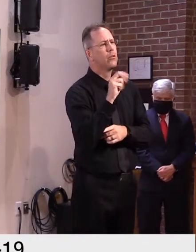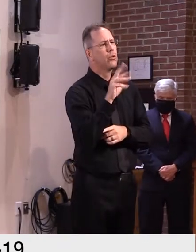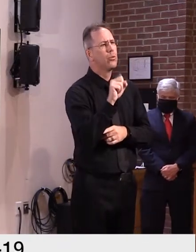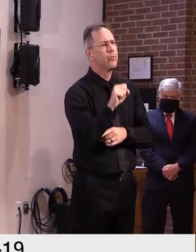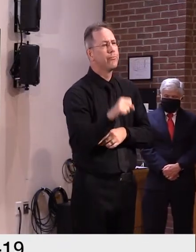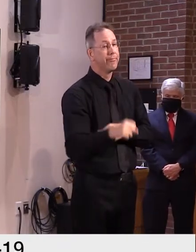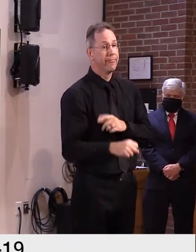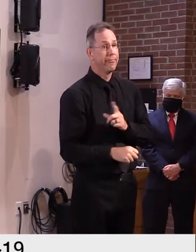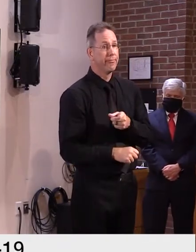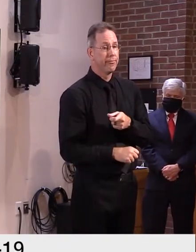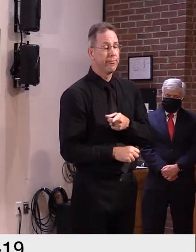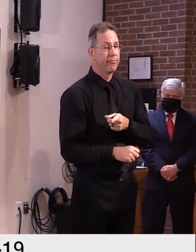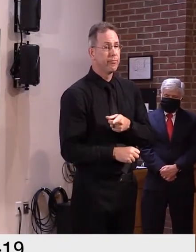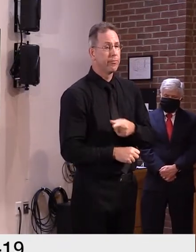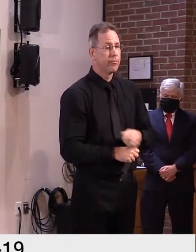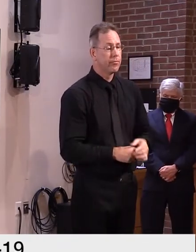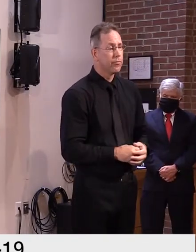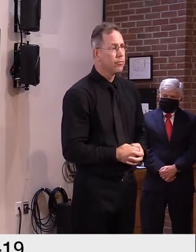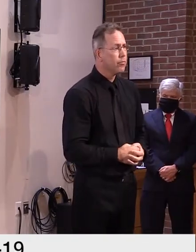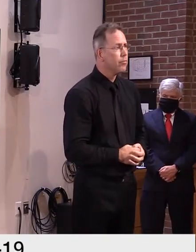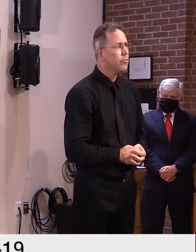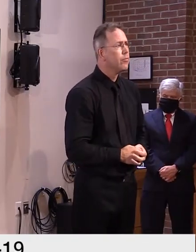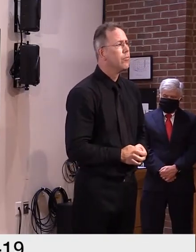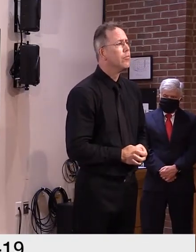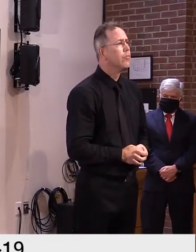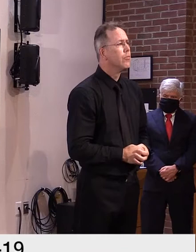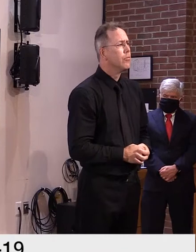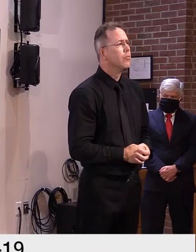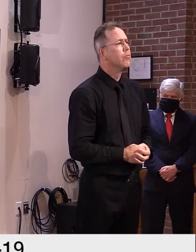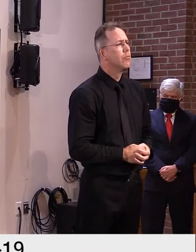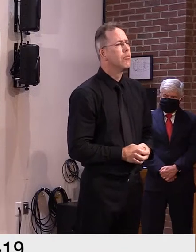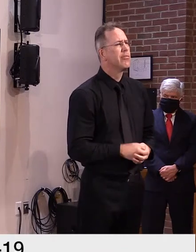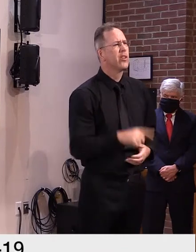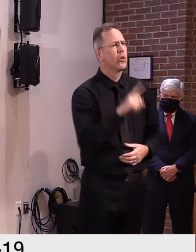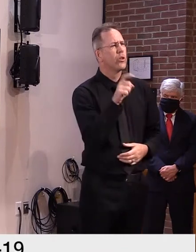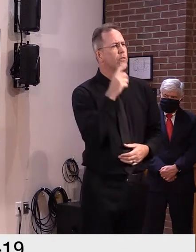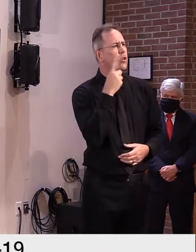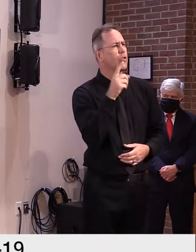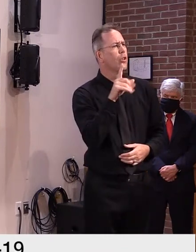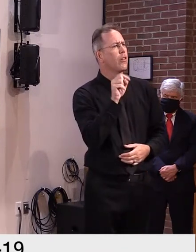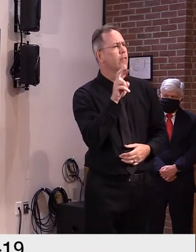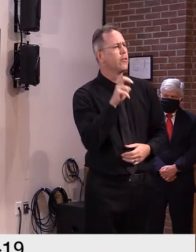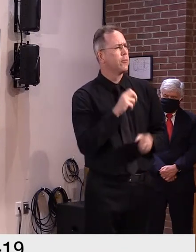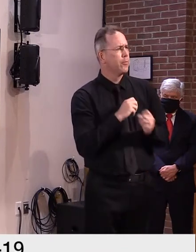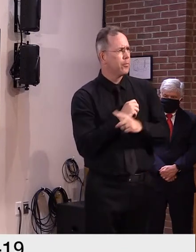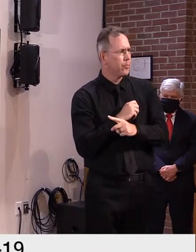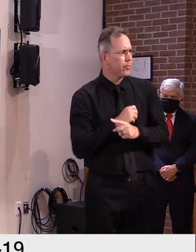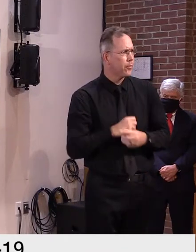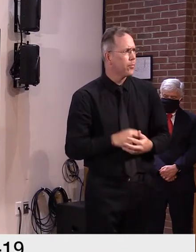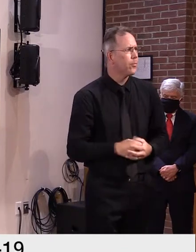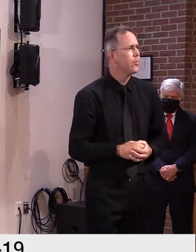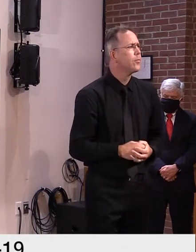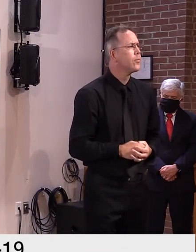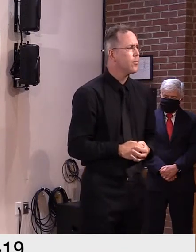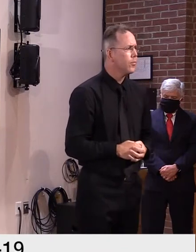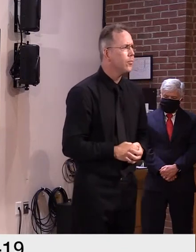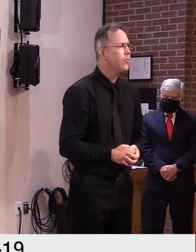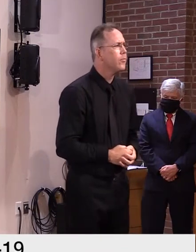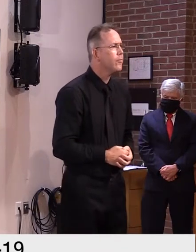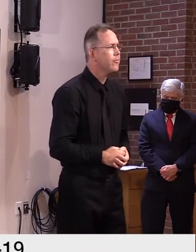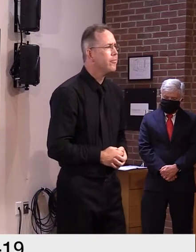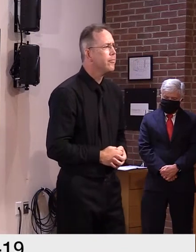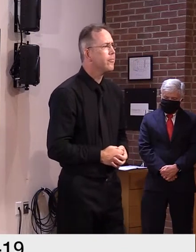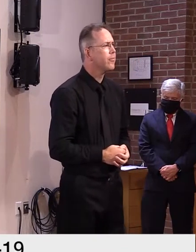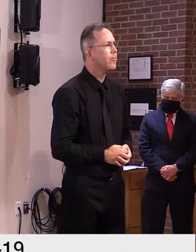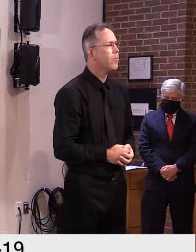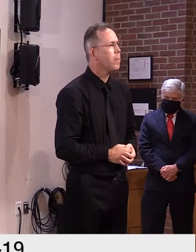Yeah. My question is for Dr. Levine about PCB contamination at Burlington High School. How do you balance the medical risk